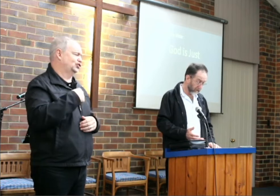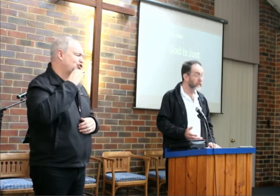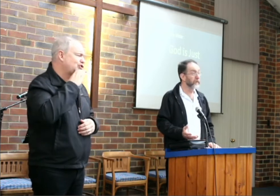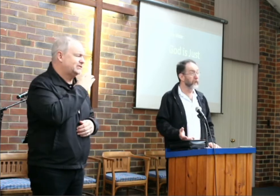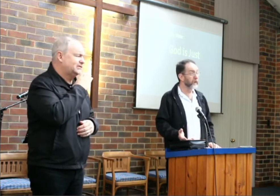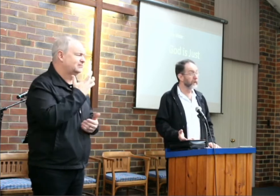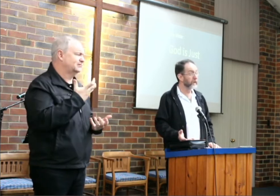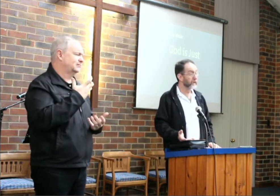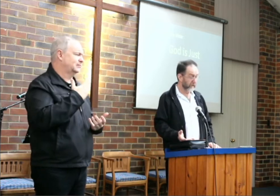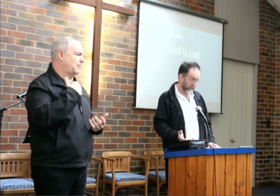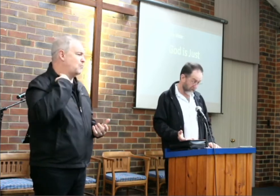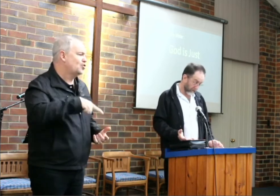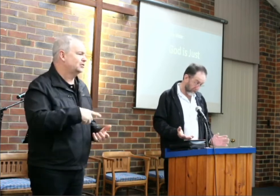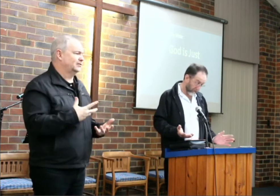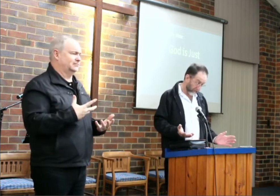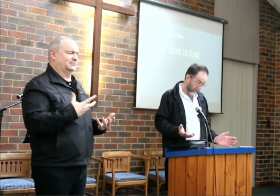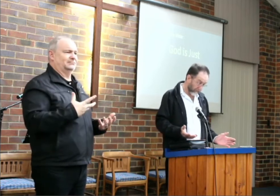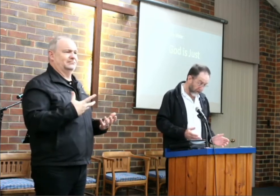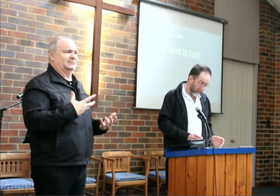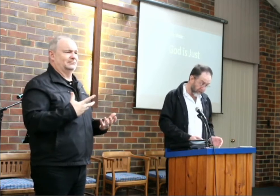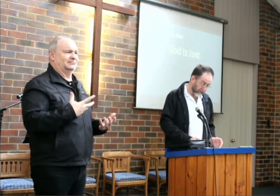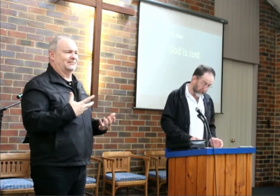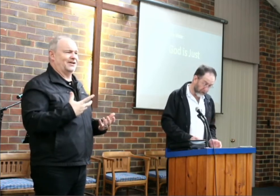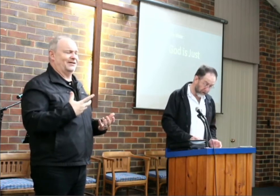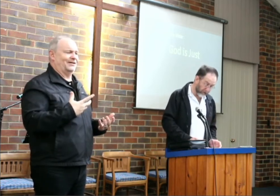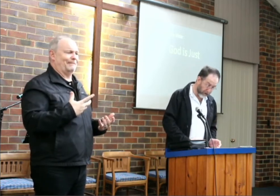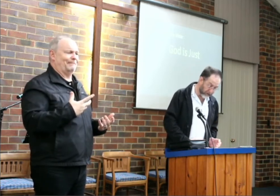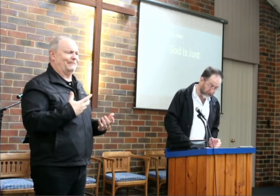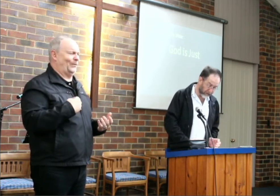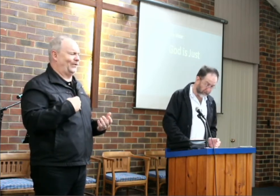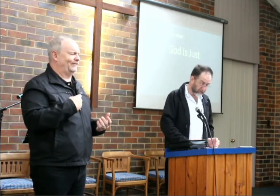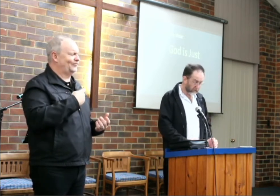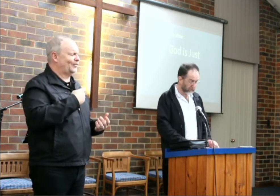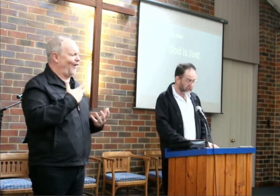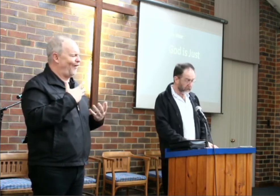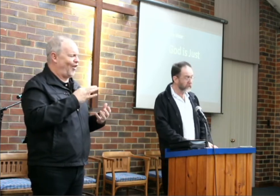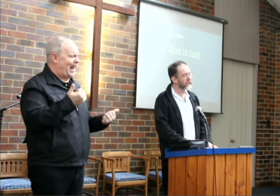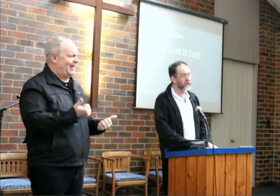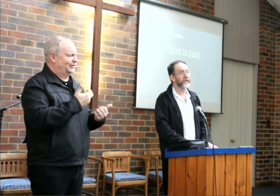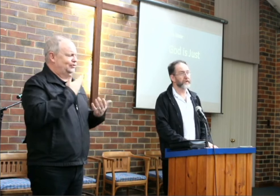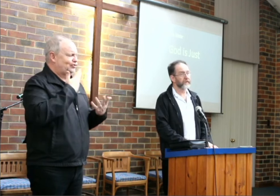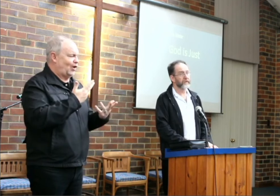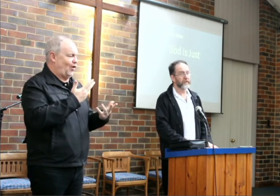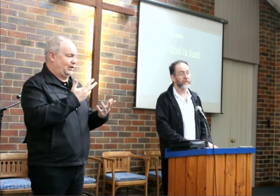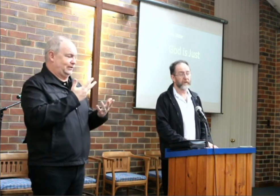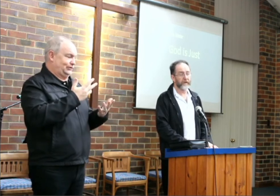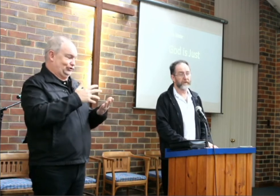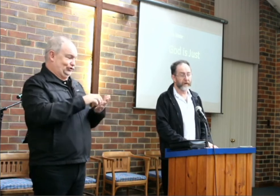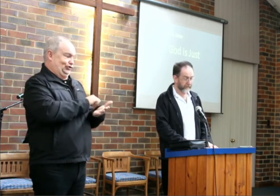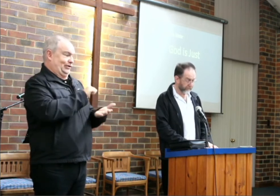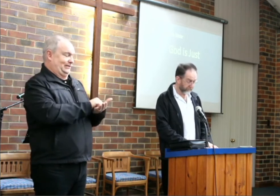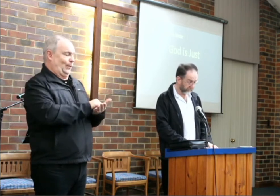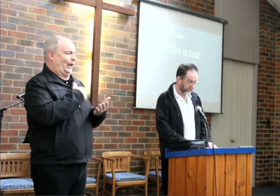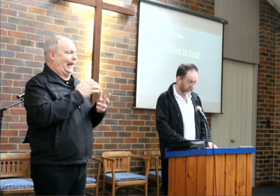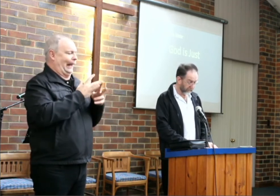we murder. Rather than show justice, we show injustice to all those around.